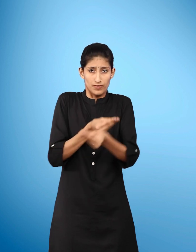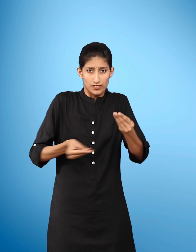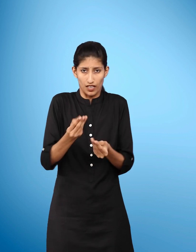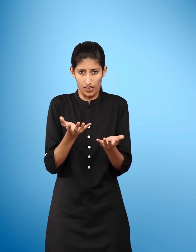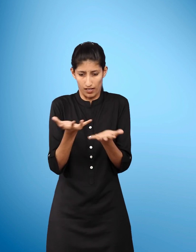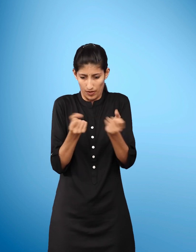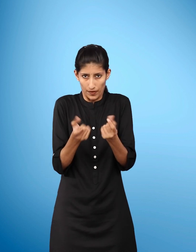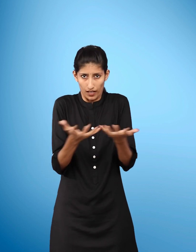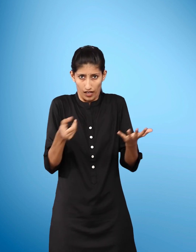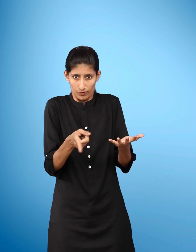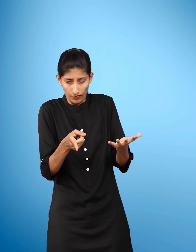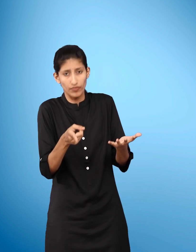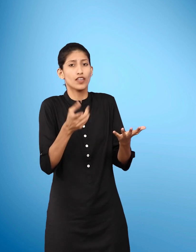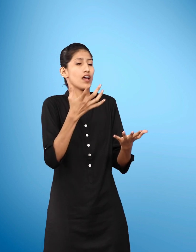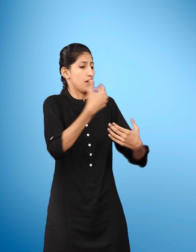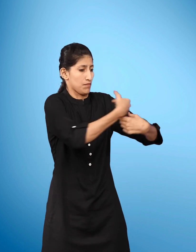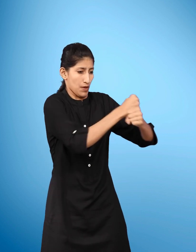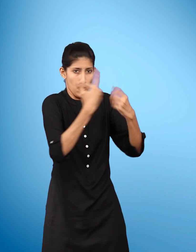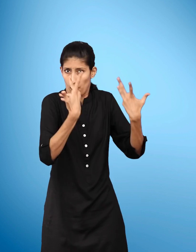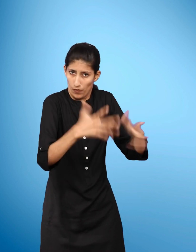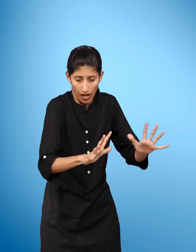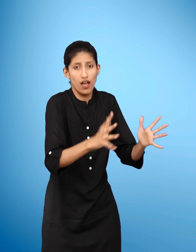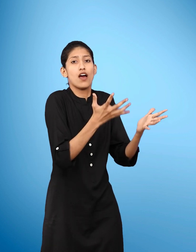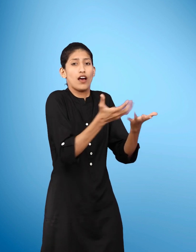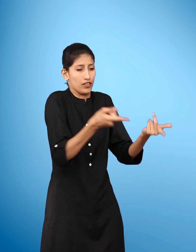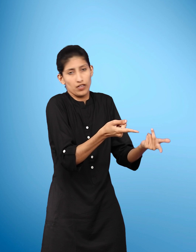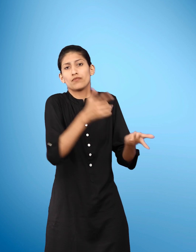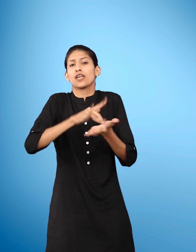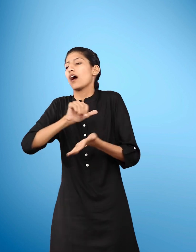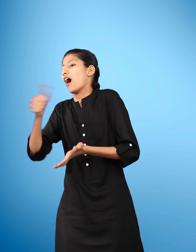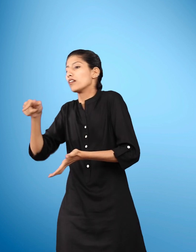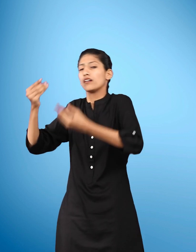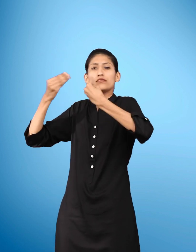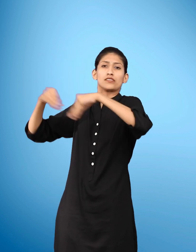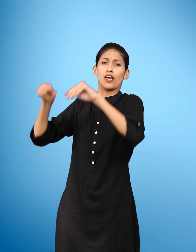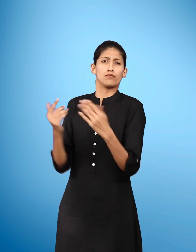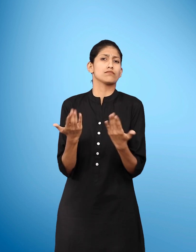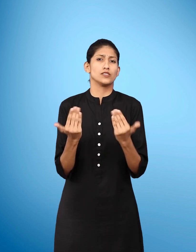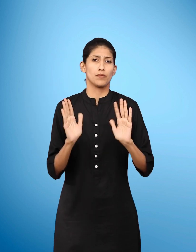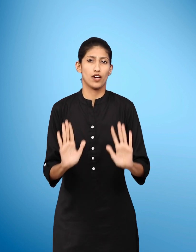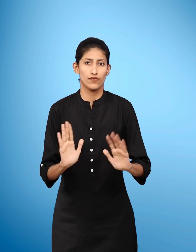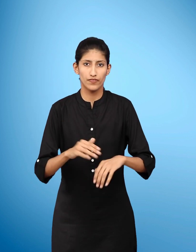Traders may have carried them from the places where they were made to sell them at other places.